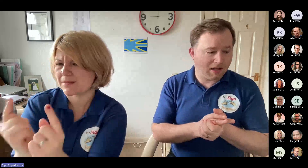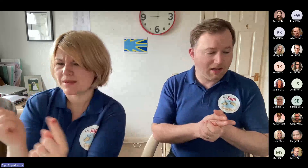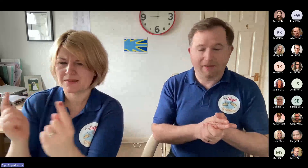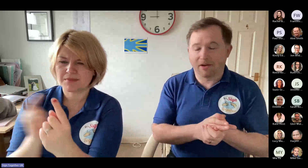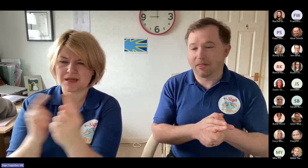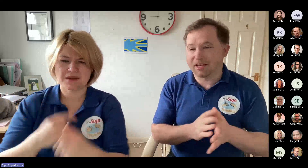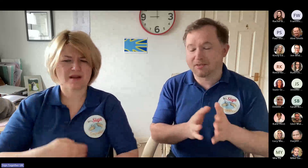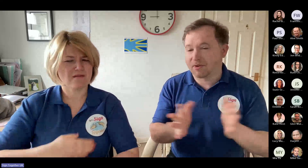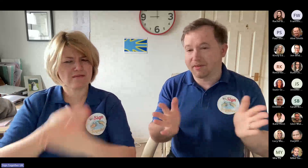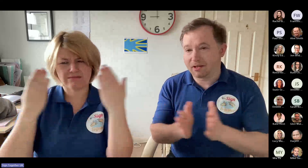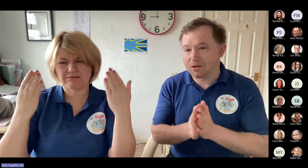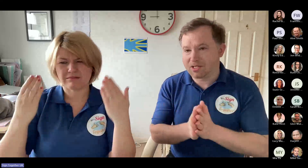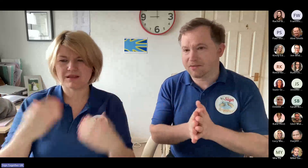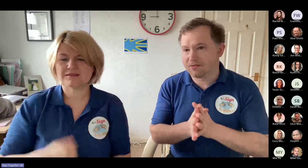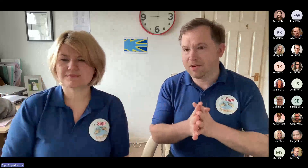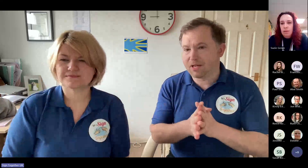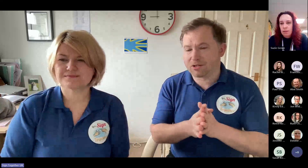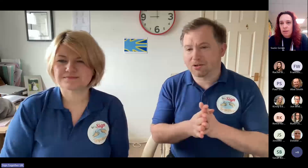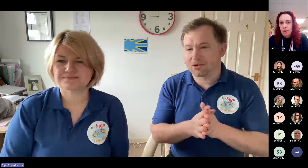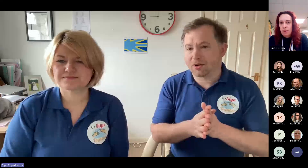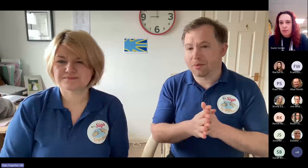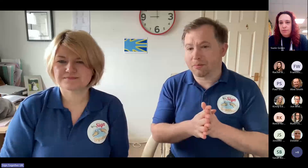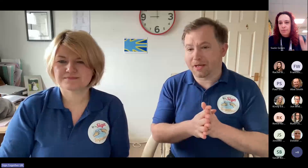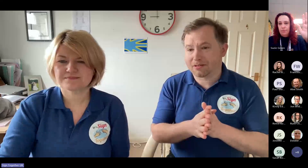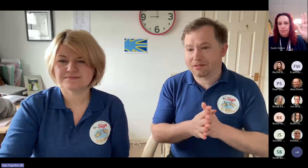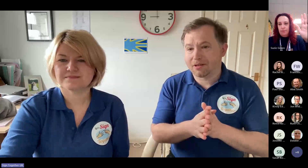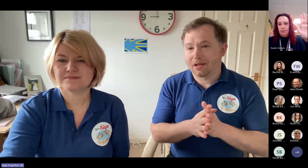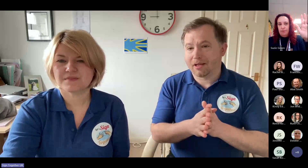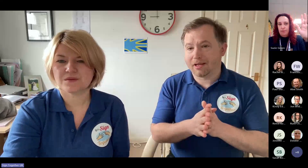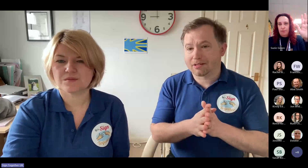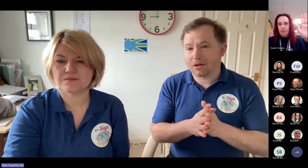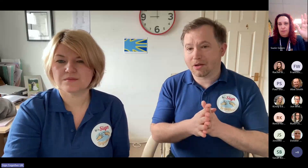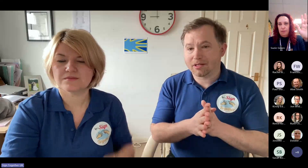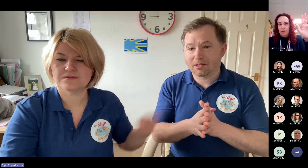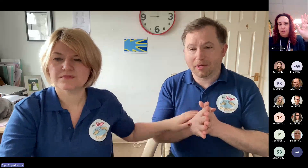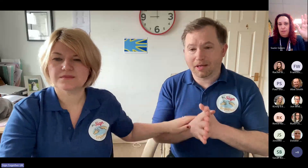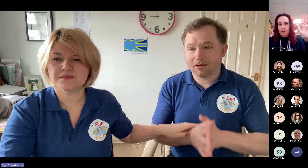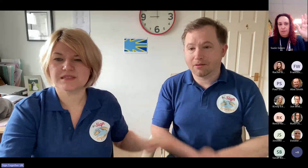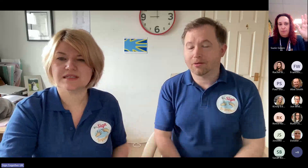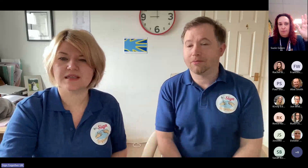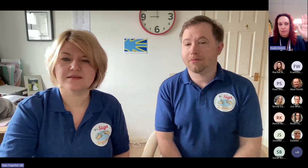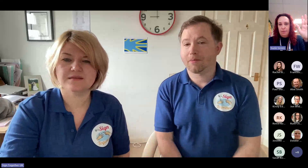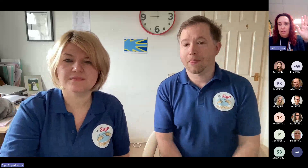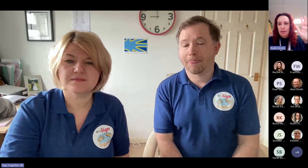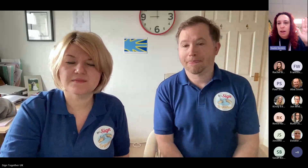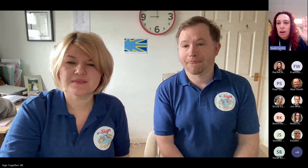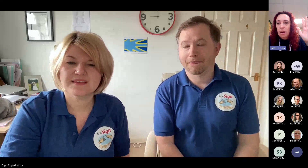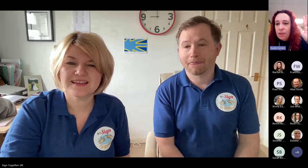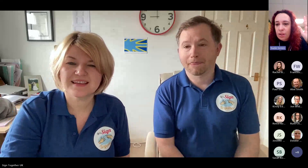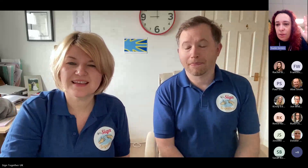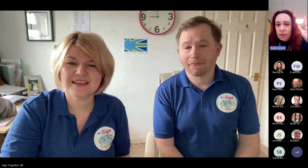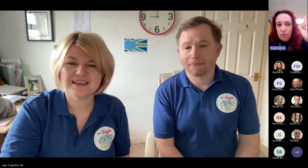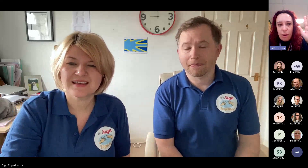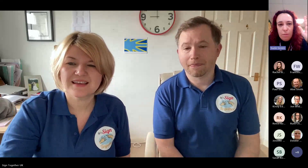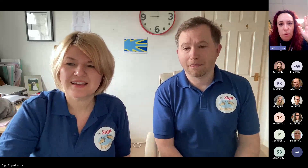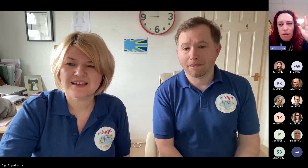an area that isn't very inclusive, I really just got to try my best. It's going to be... Oh. I'm very sorry to interrupt, but